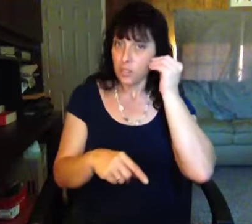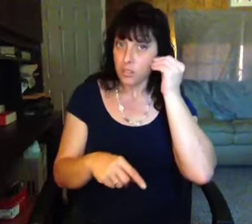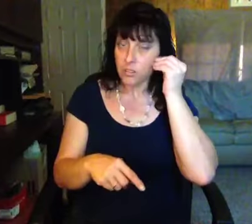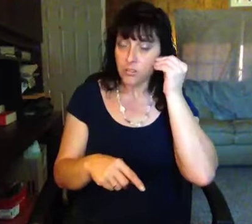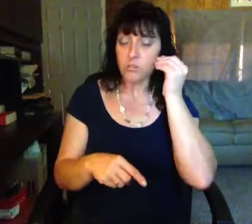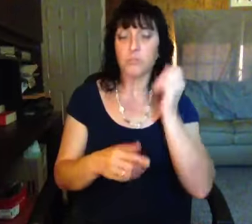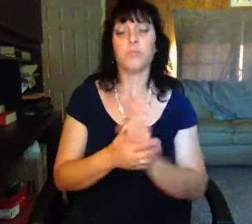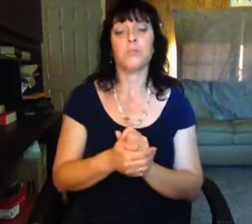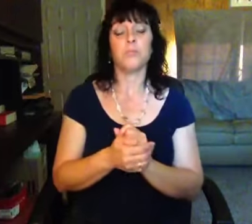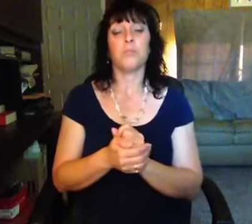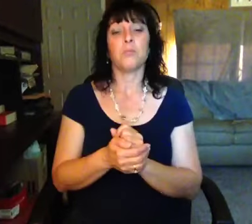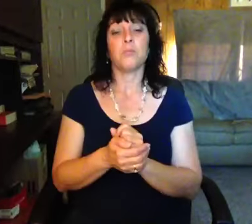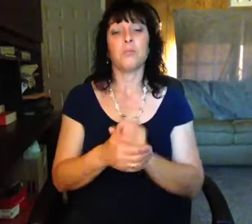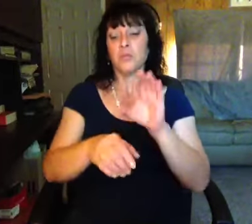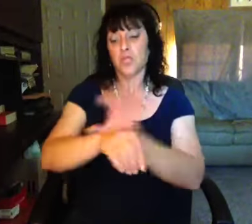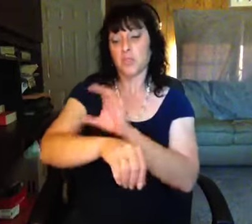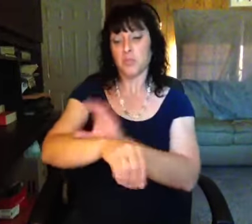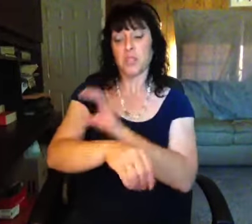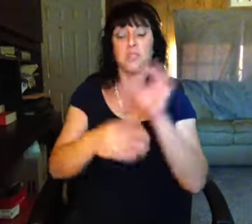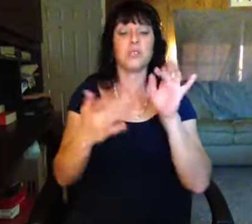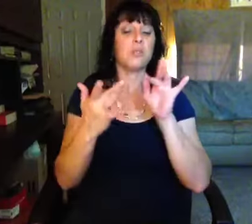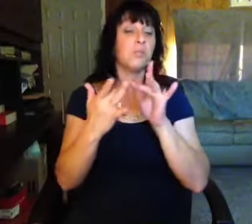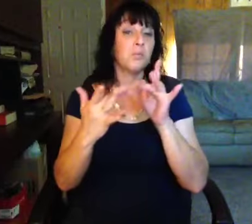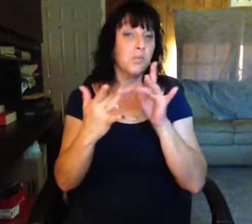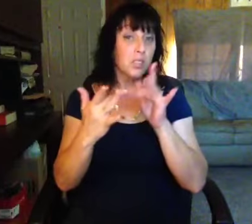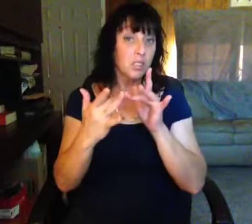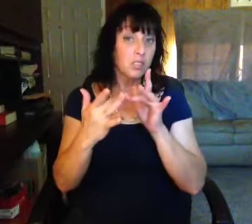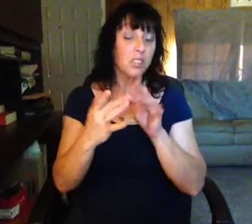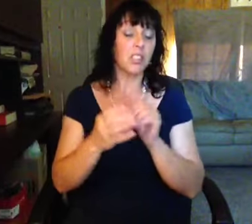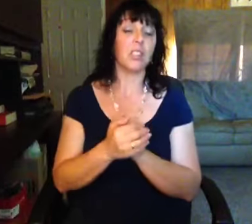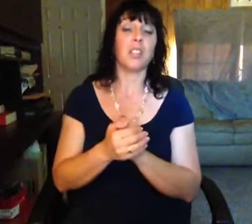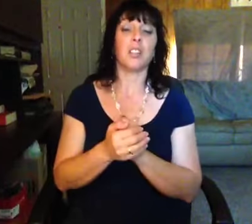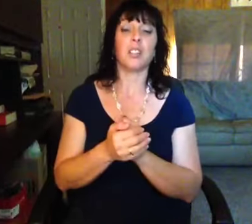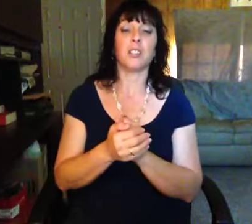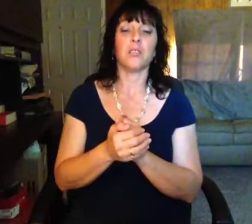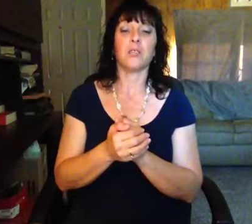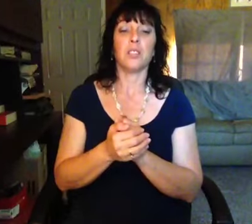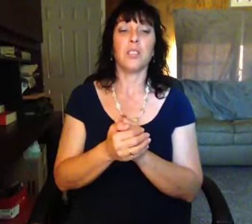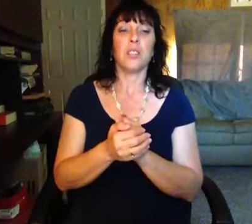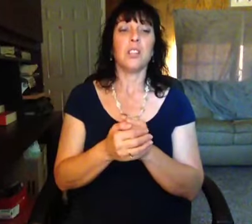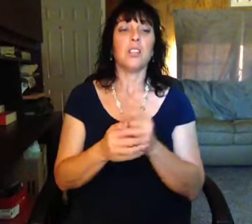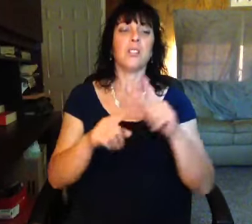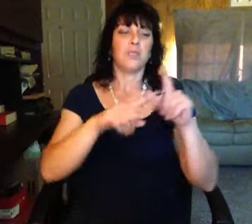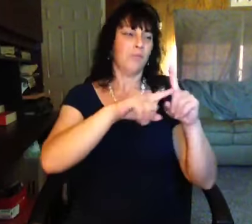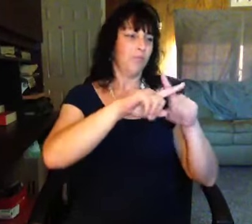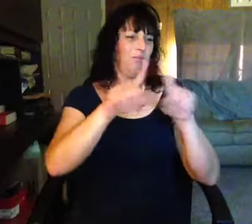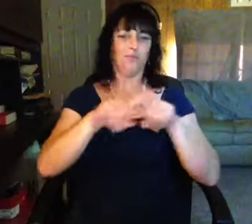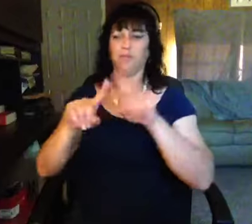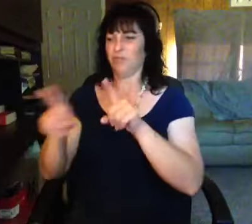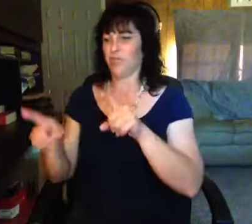tell you exactly how we're going to, address that content, get to it. There's a couple of websites